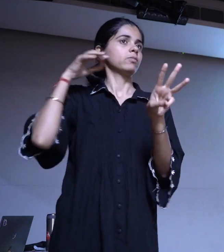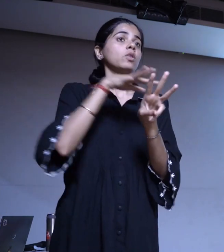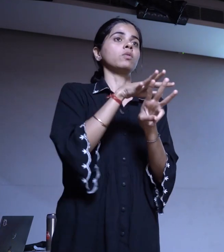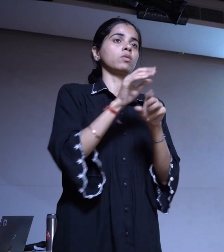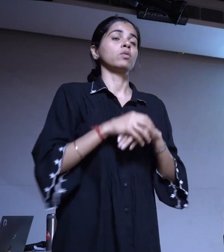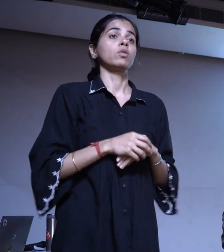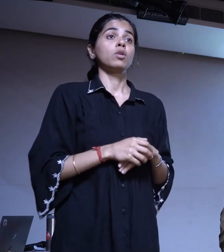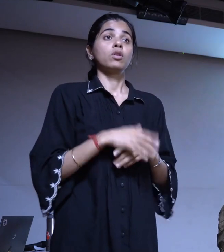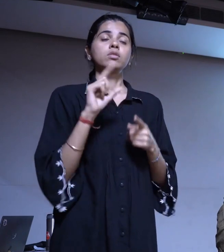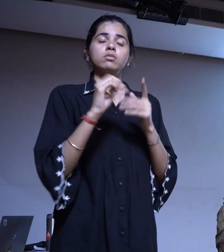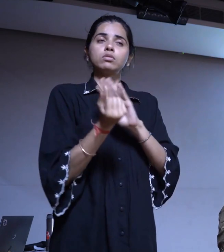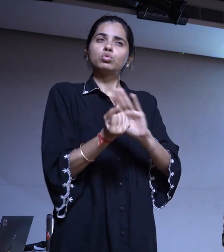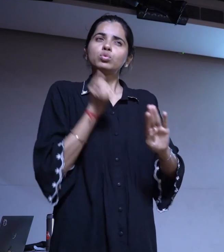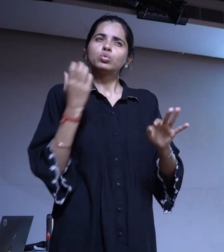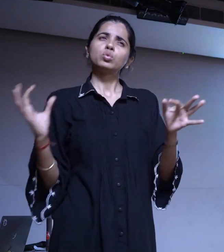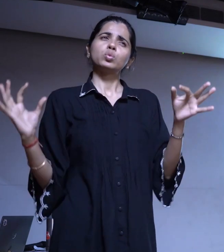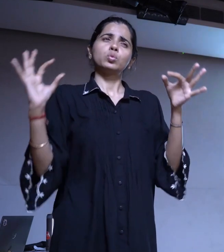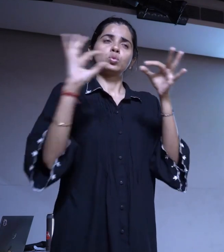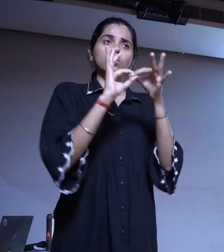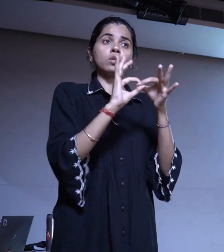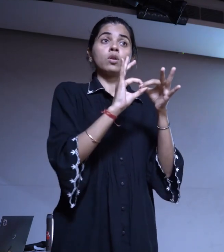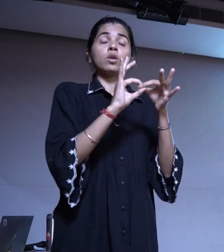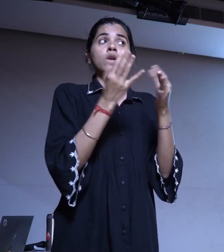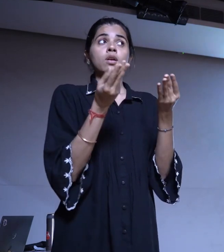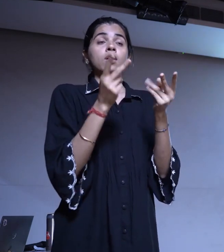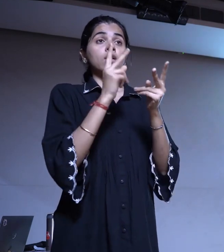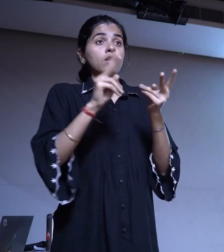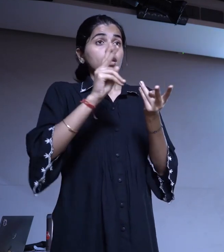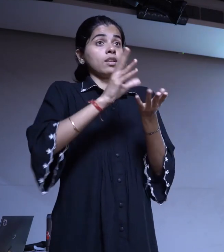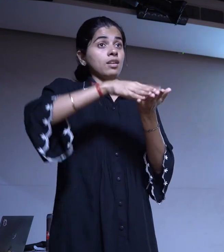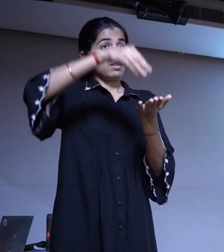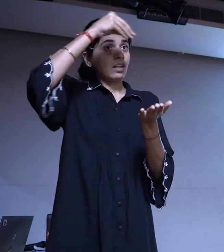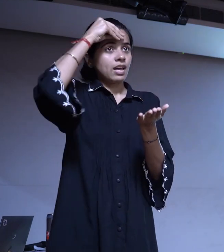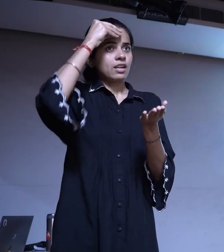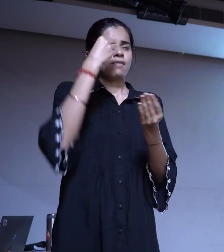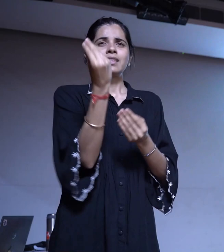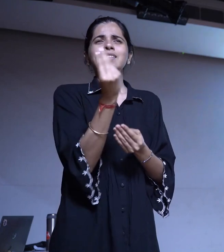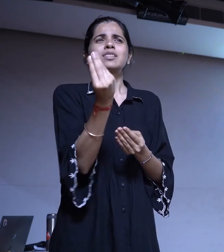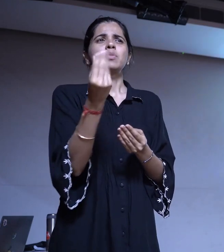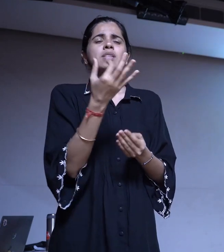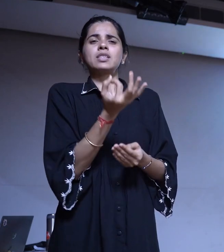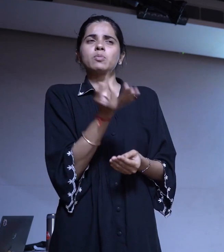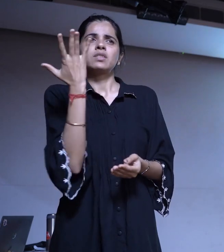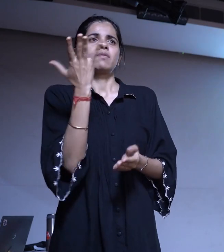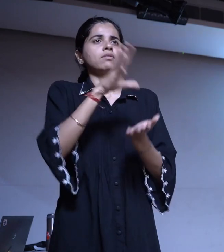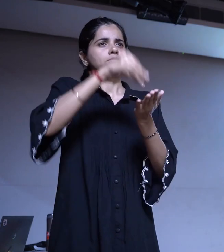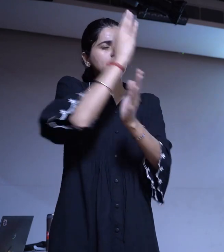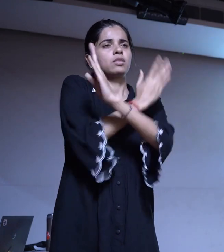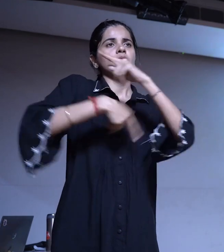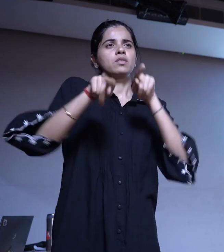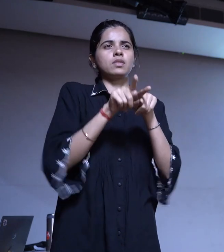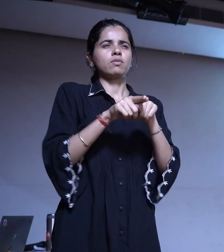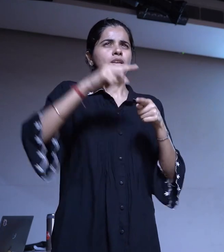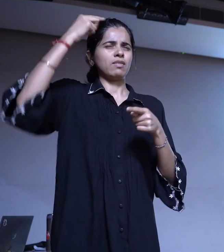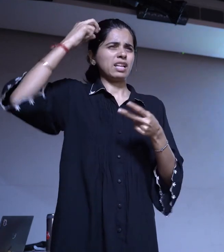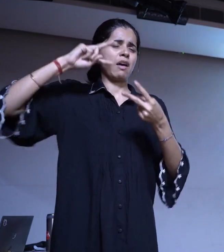is also a very strong correlation with differences in learning in specific learning disabilities and genetics it